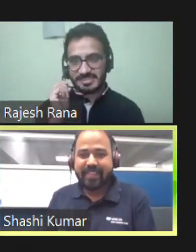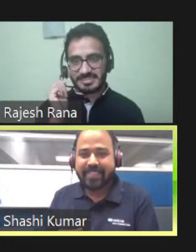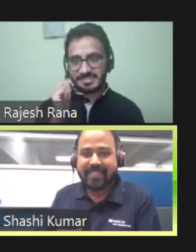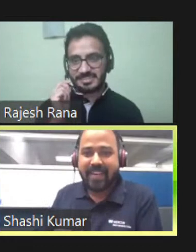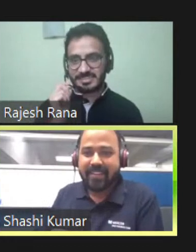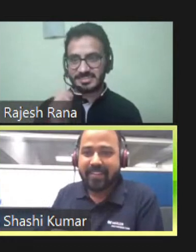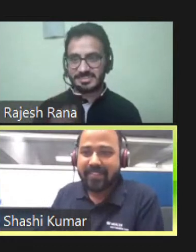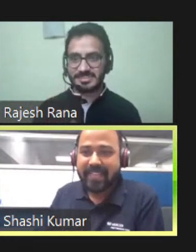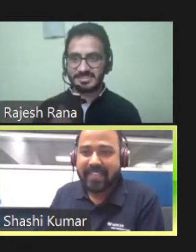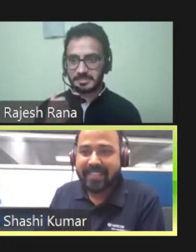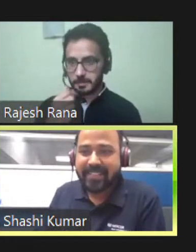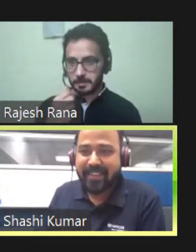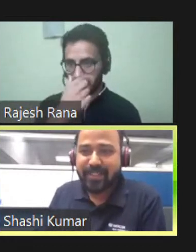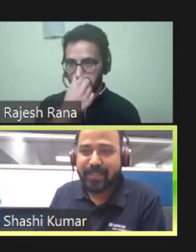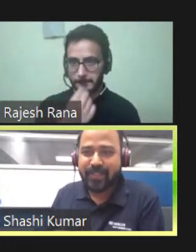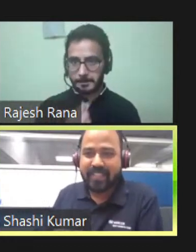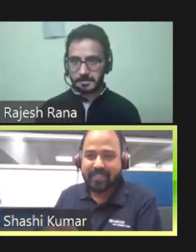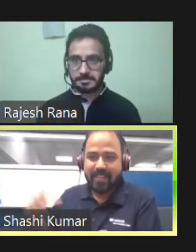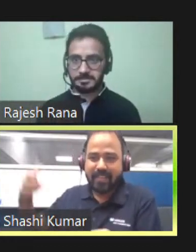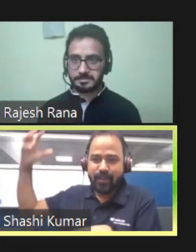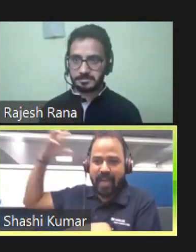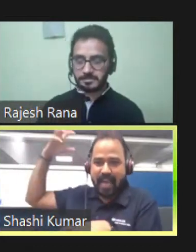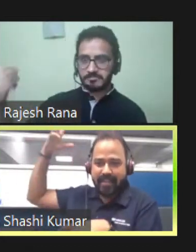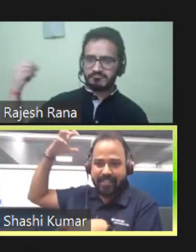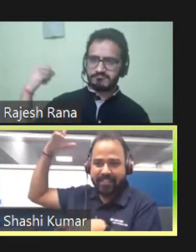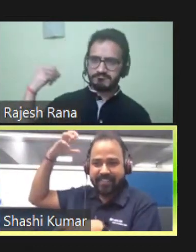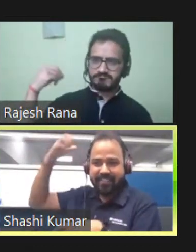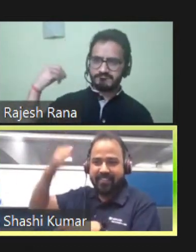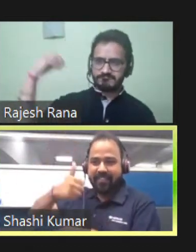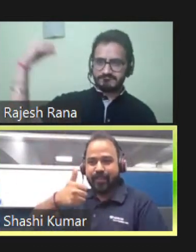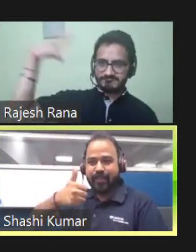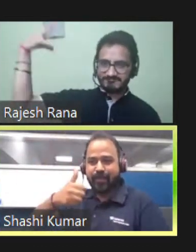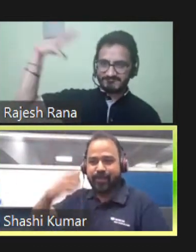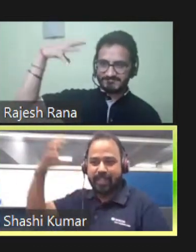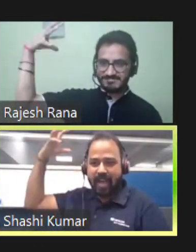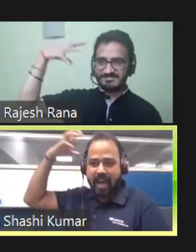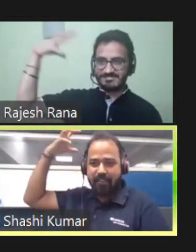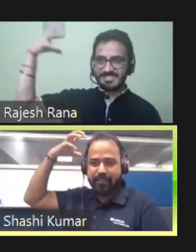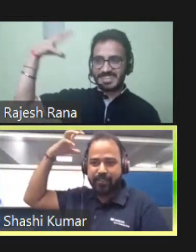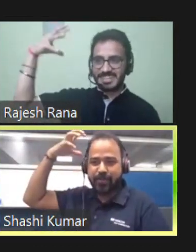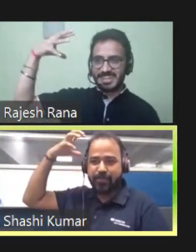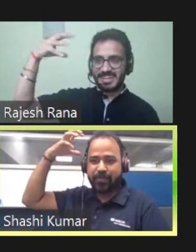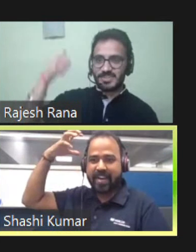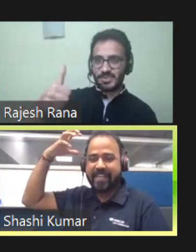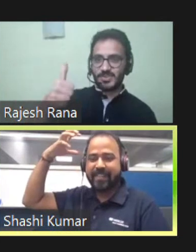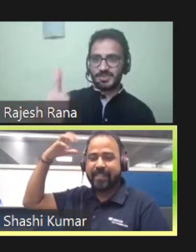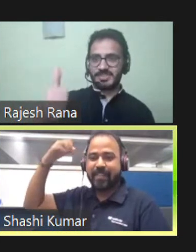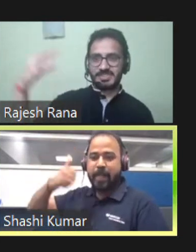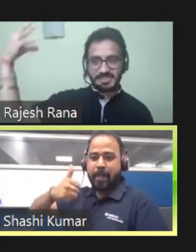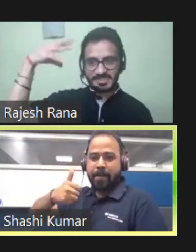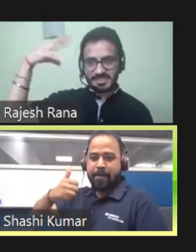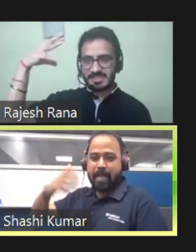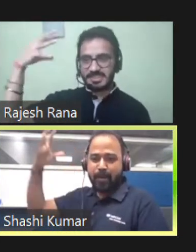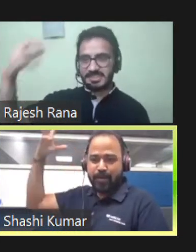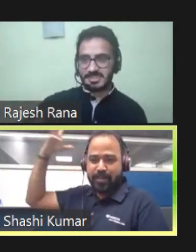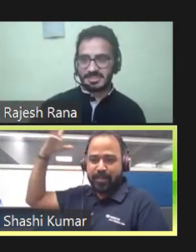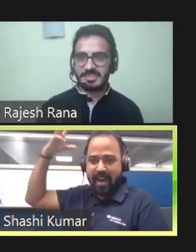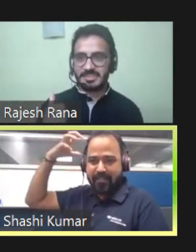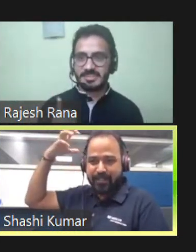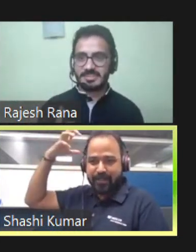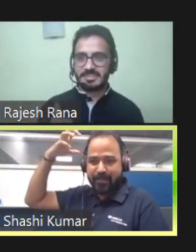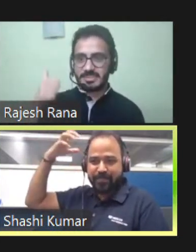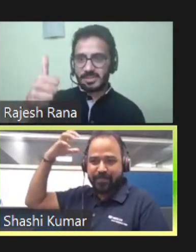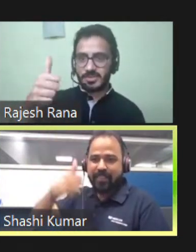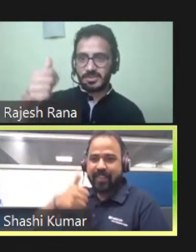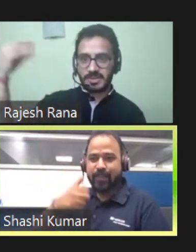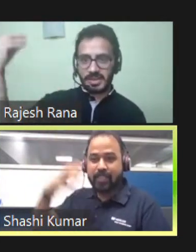okay, there's the sun. Then it gets afternoon. Sun is on the head. Good afternoon. Right? Afternoon. Good